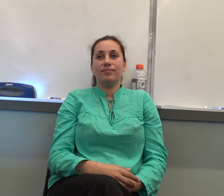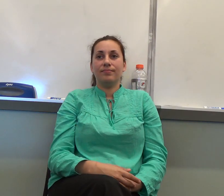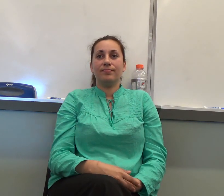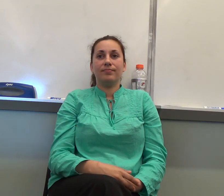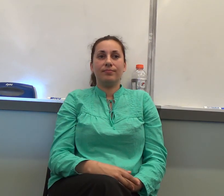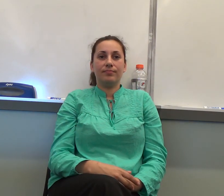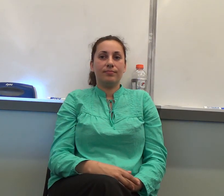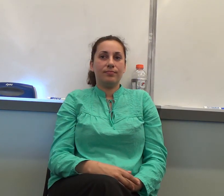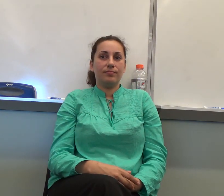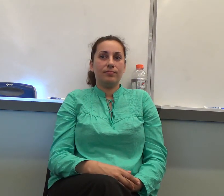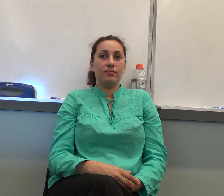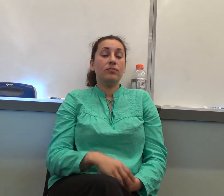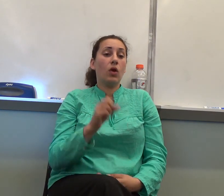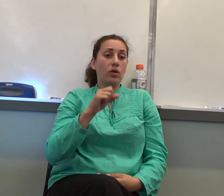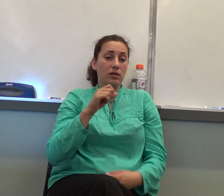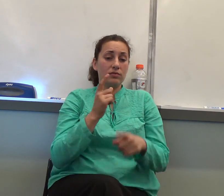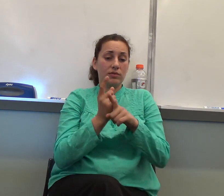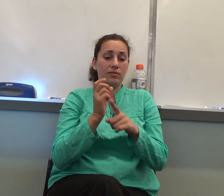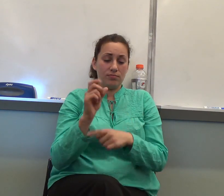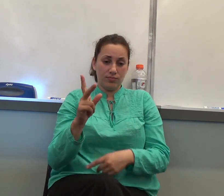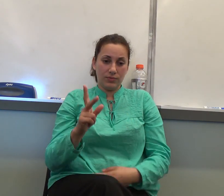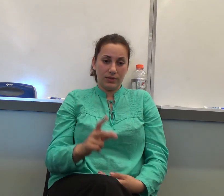No, that makes it. Okay, so about